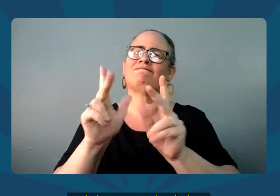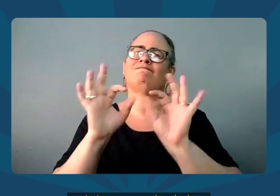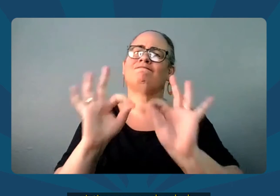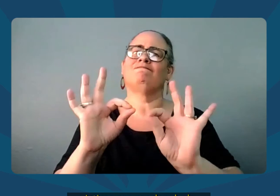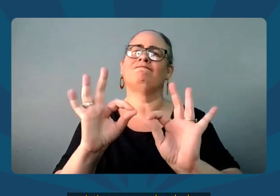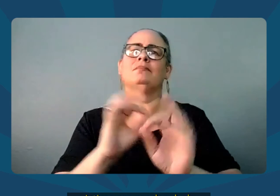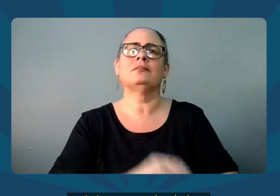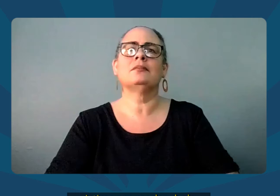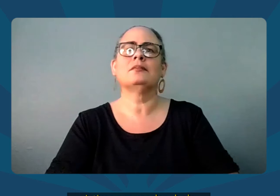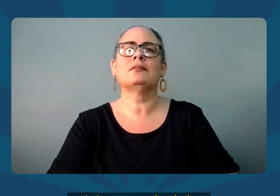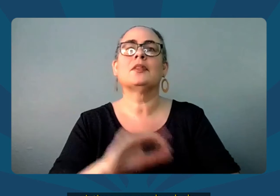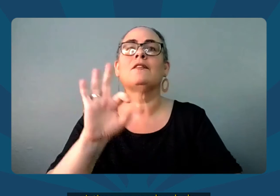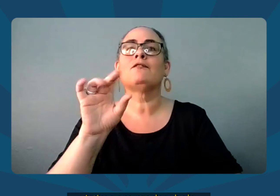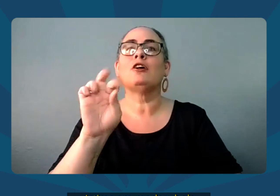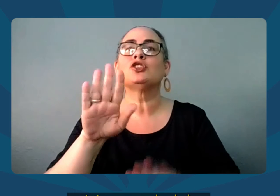whole.